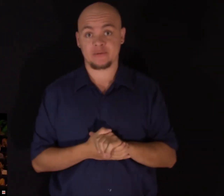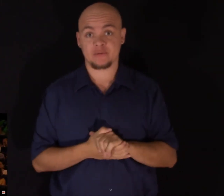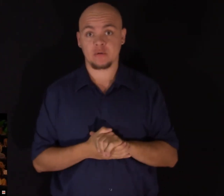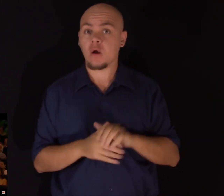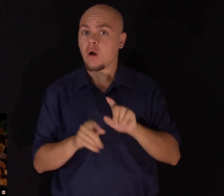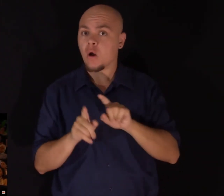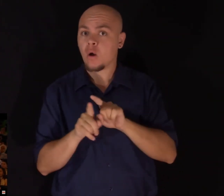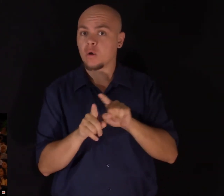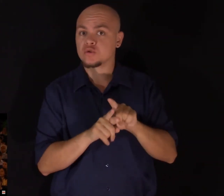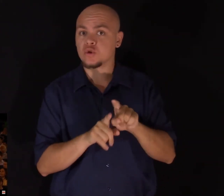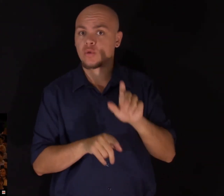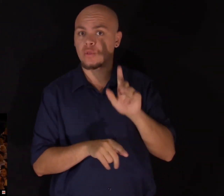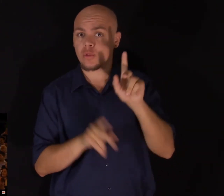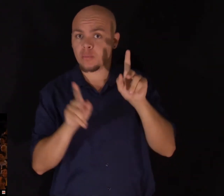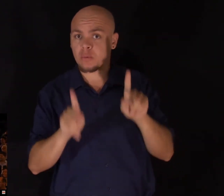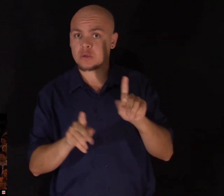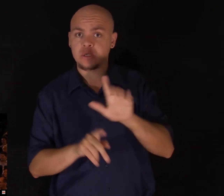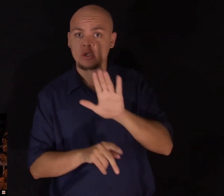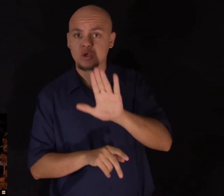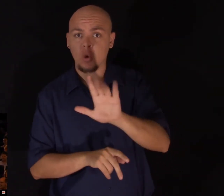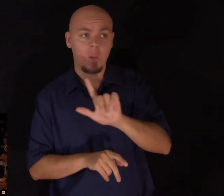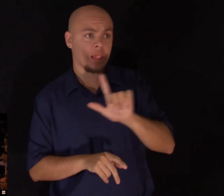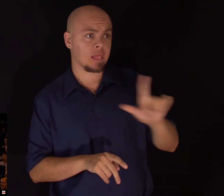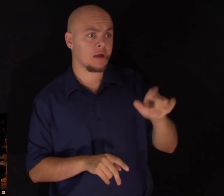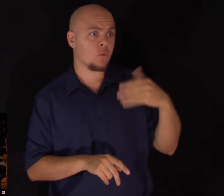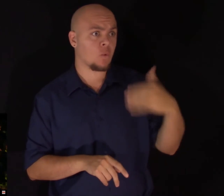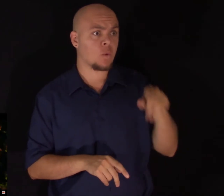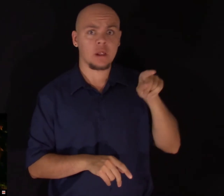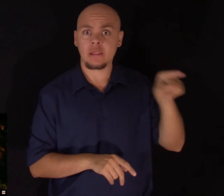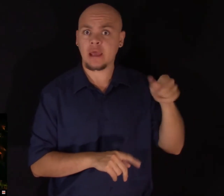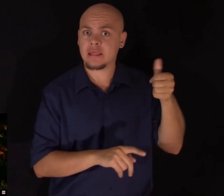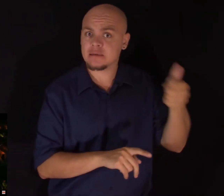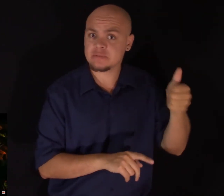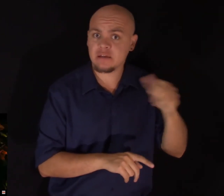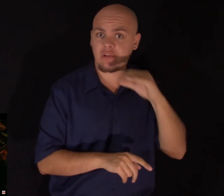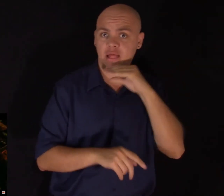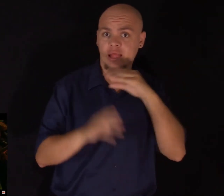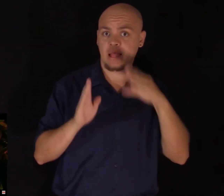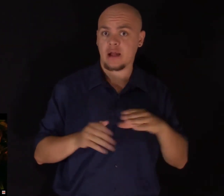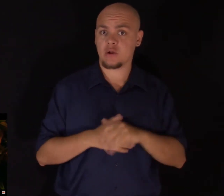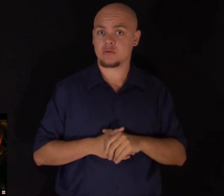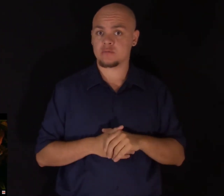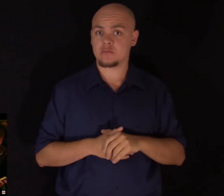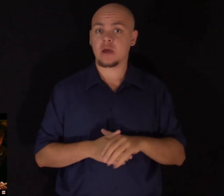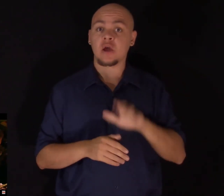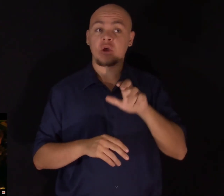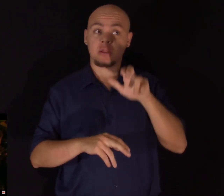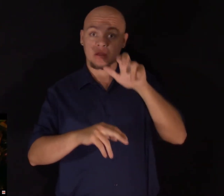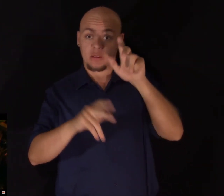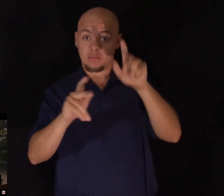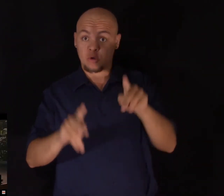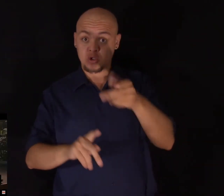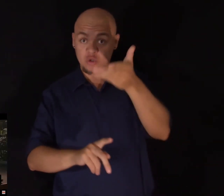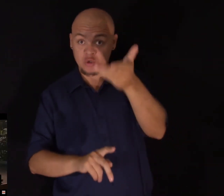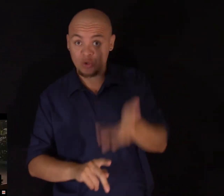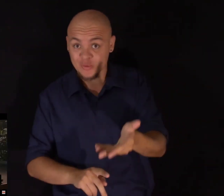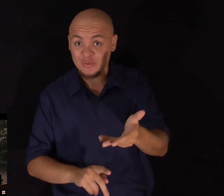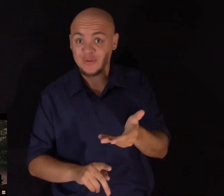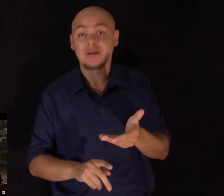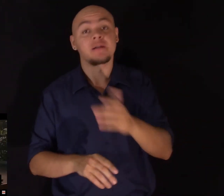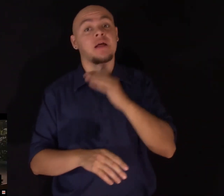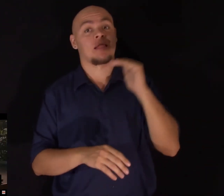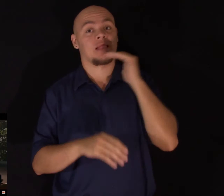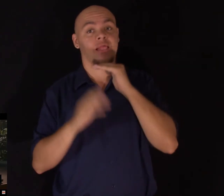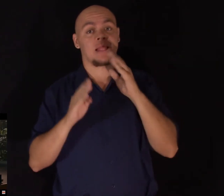Also, the person to your left is a liar. Also, the person sitting in your very seats is a liar. We're all